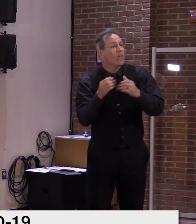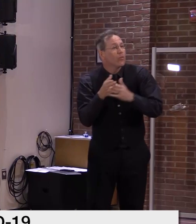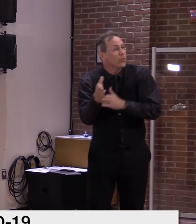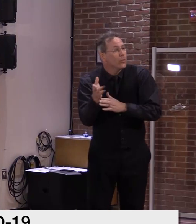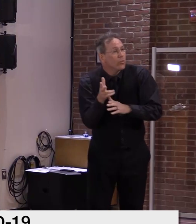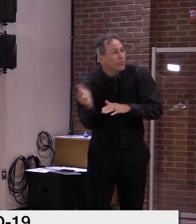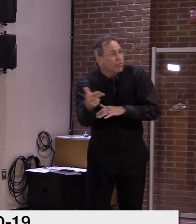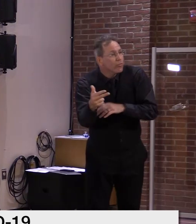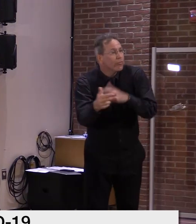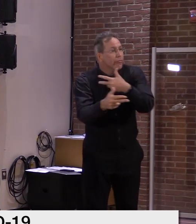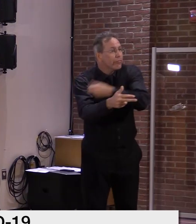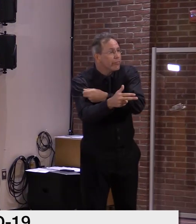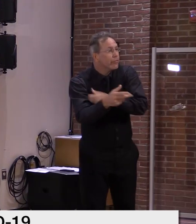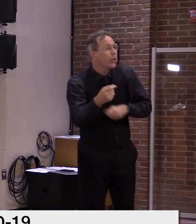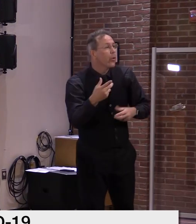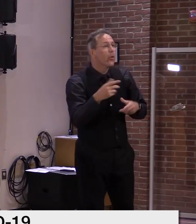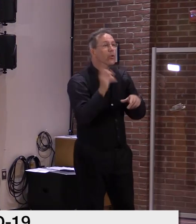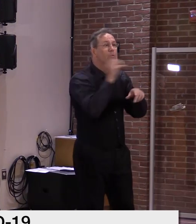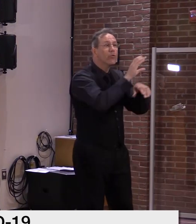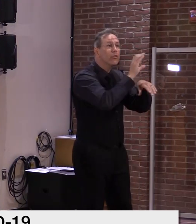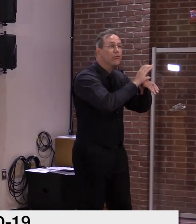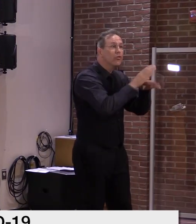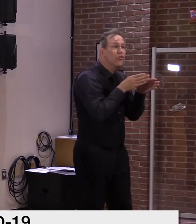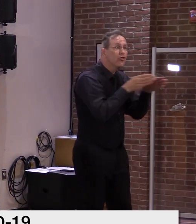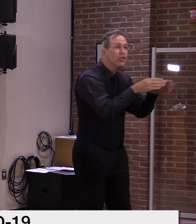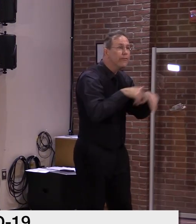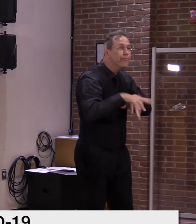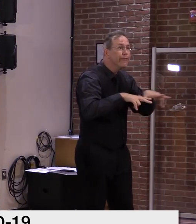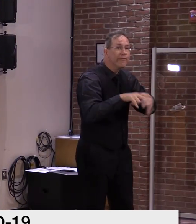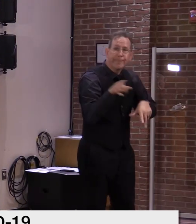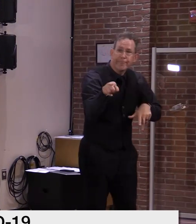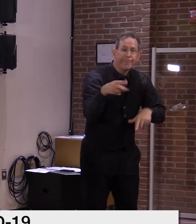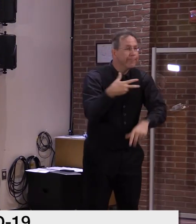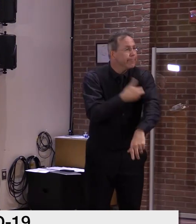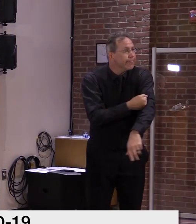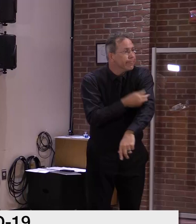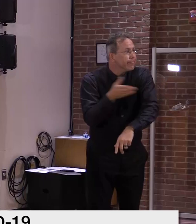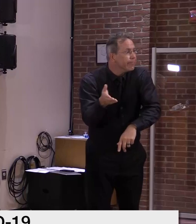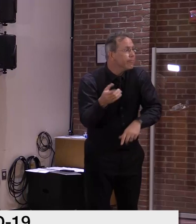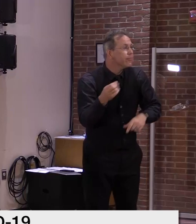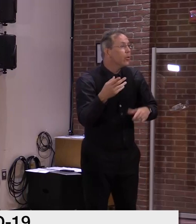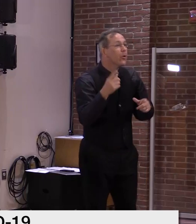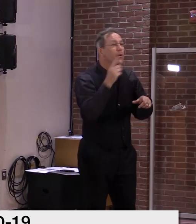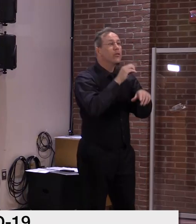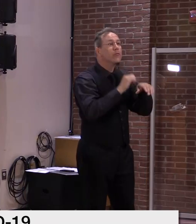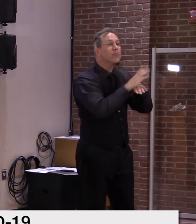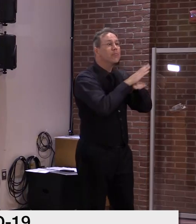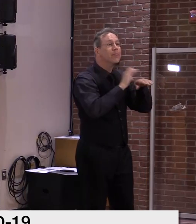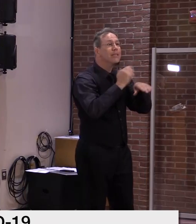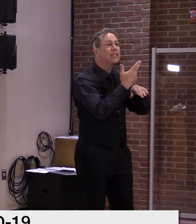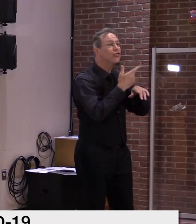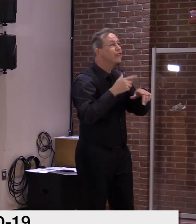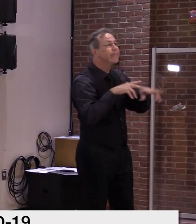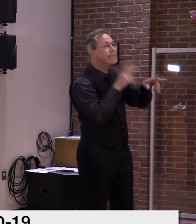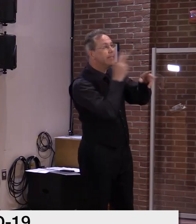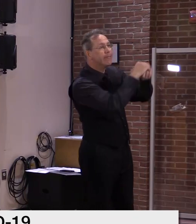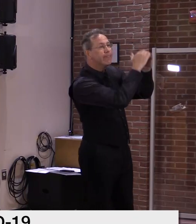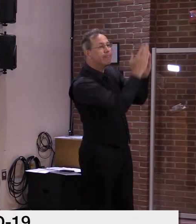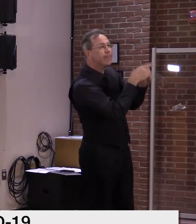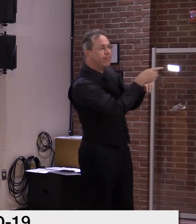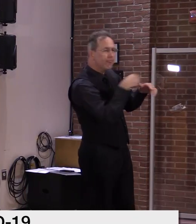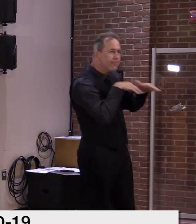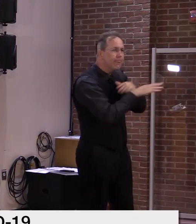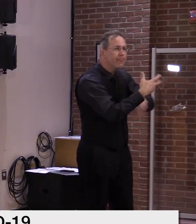future point, North Beach at some future point, restaurants, employees in